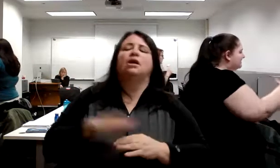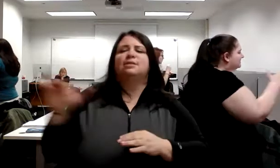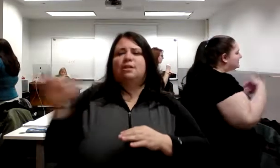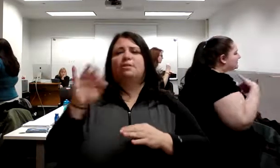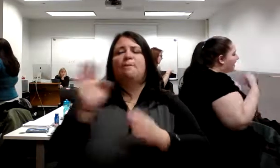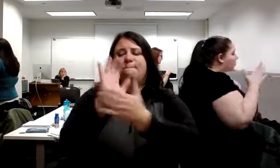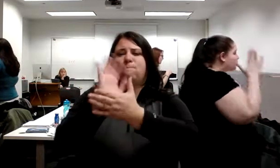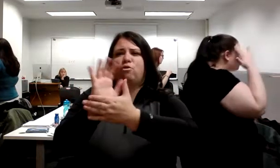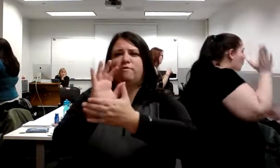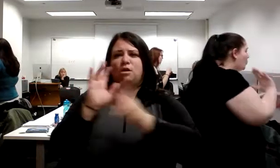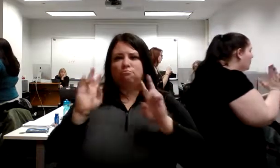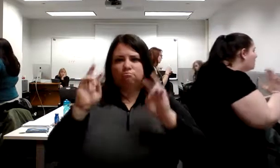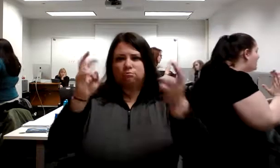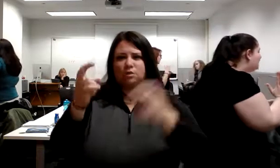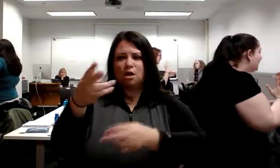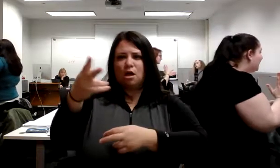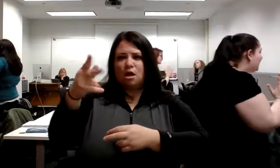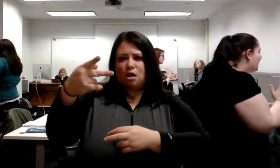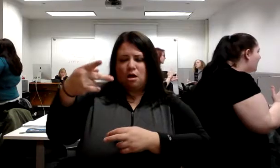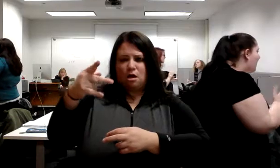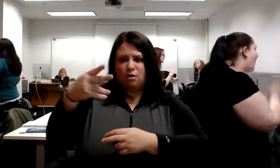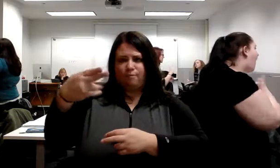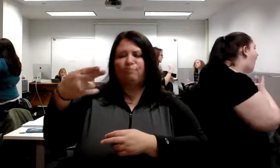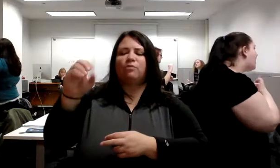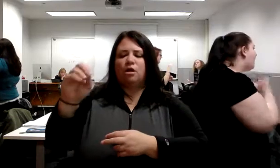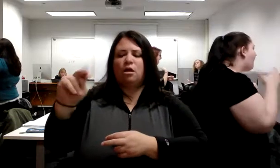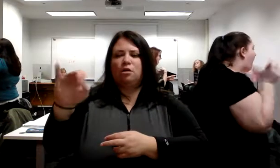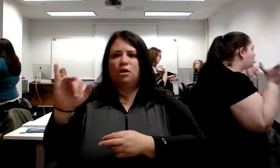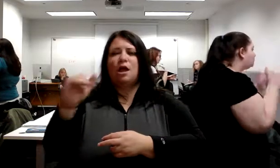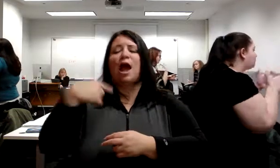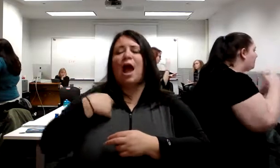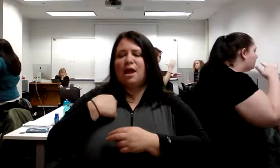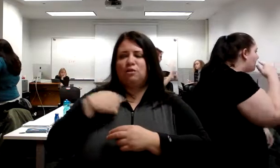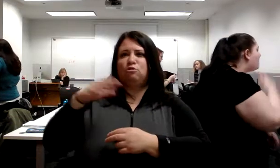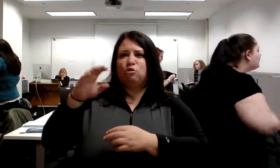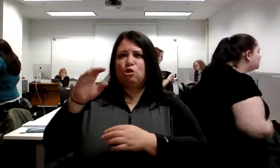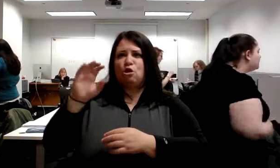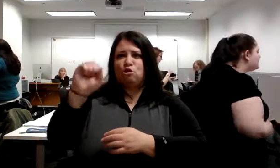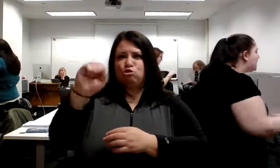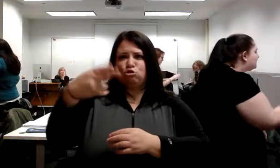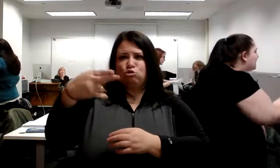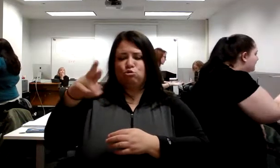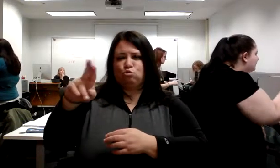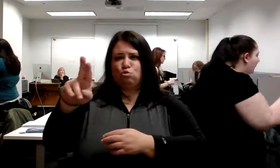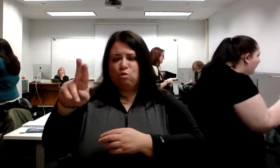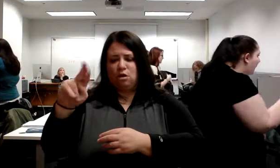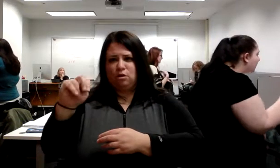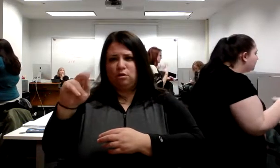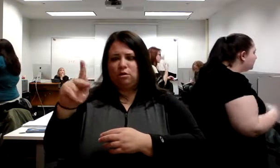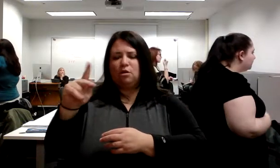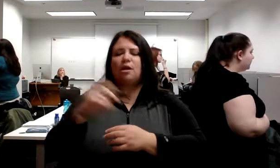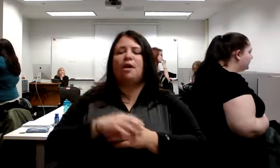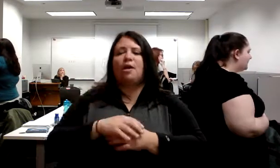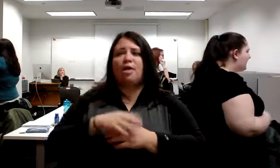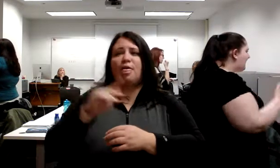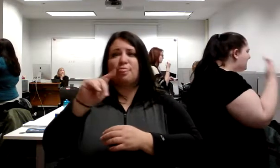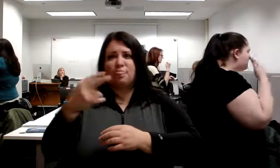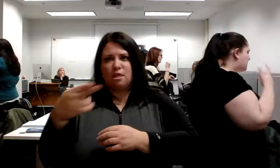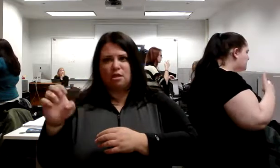How even a tiny blade of grass would look like a giant, giant tree if you were the size of what? Maybe an ant. What else